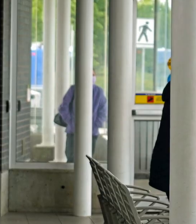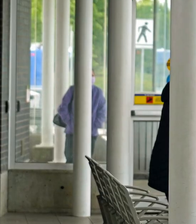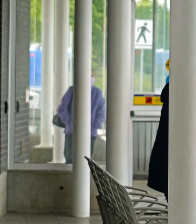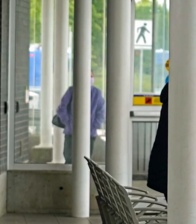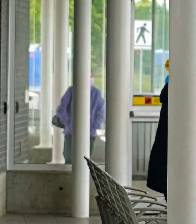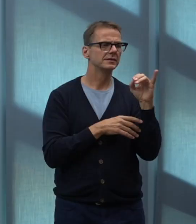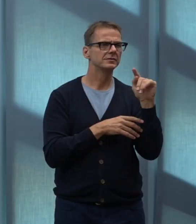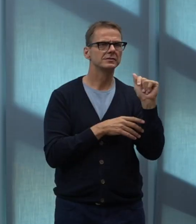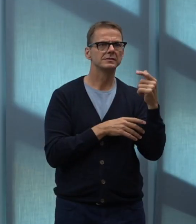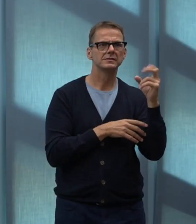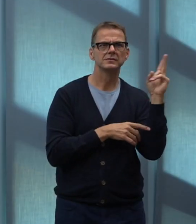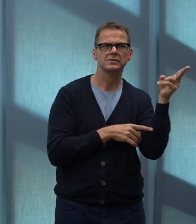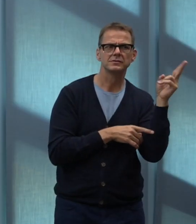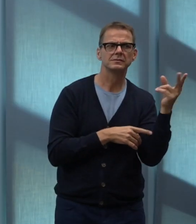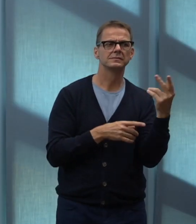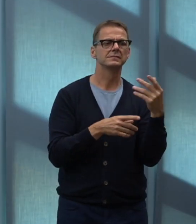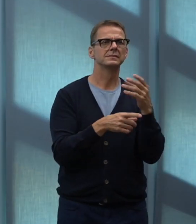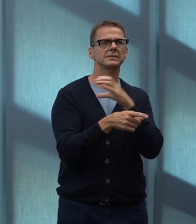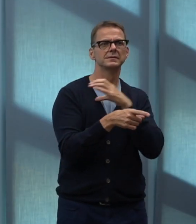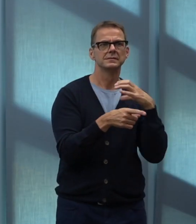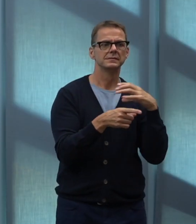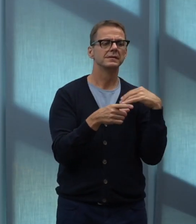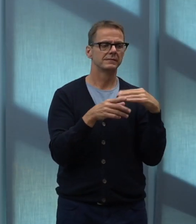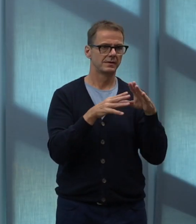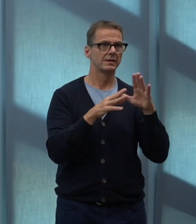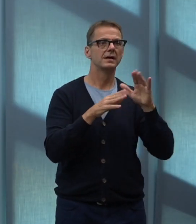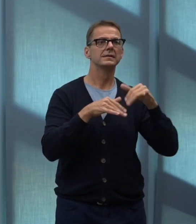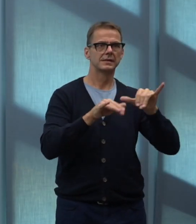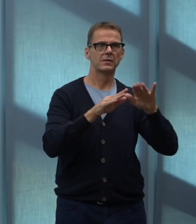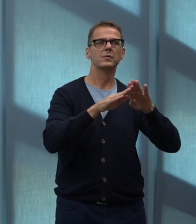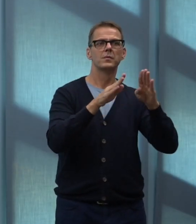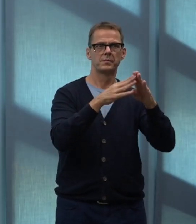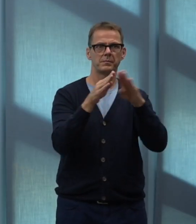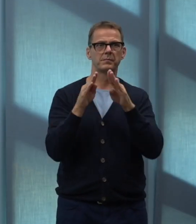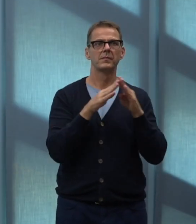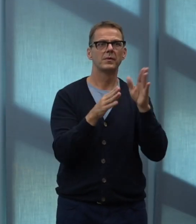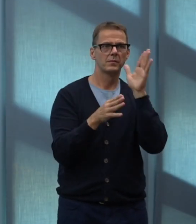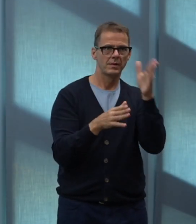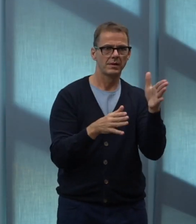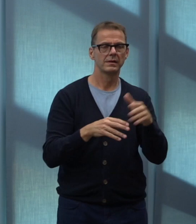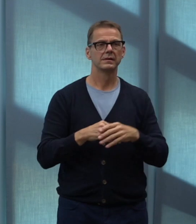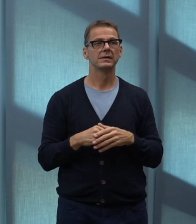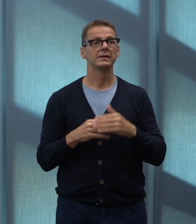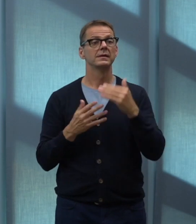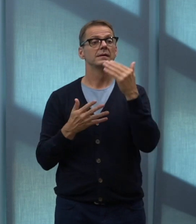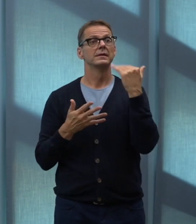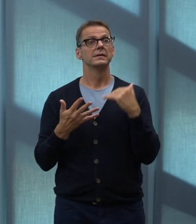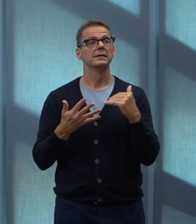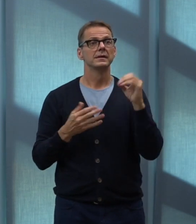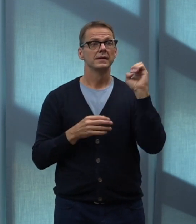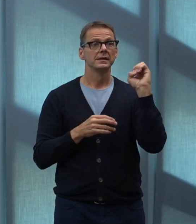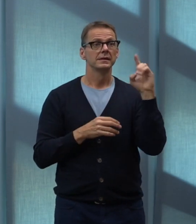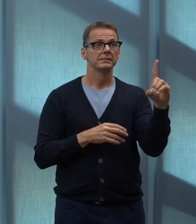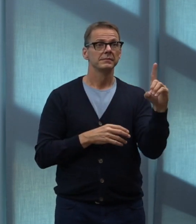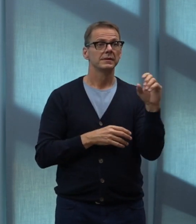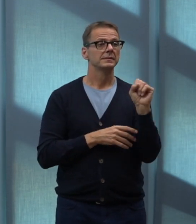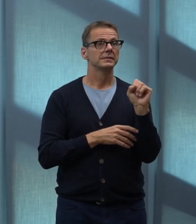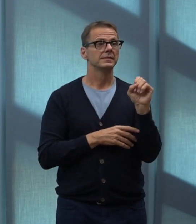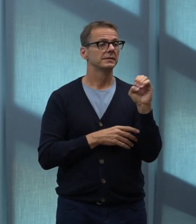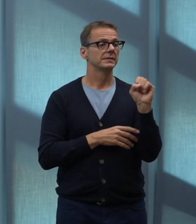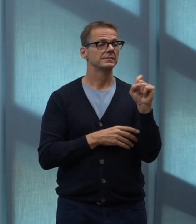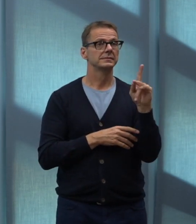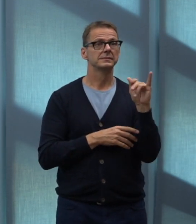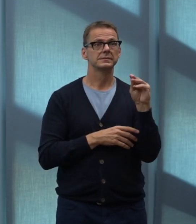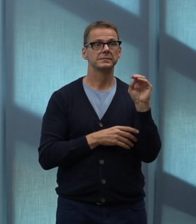position to mandate it. As the Mayor mentioned, masks were discussed today and again, not recommended as mandatory,